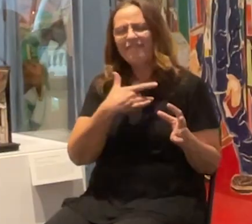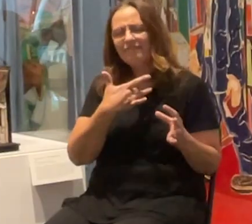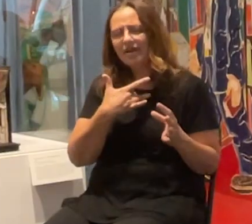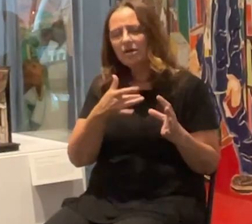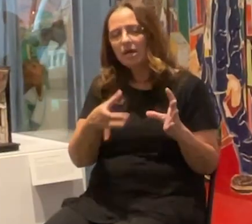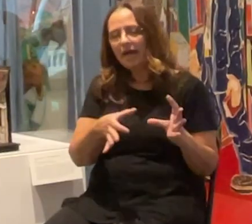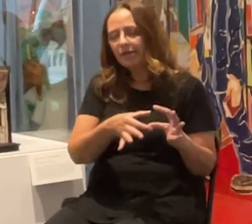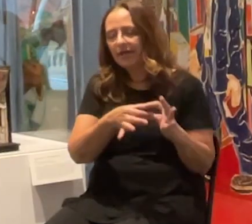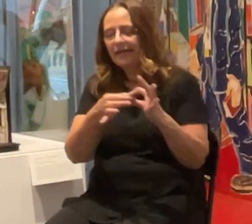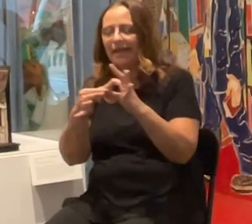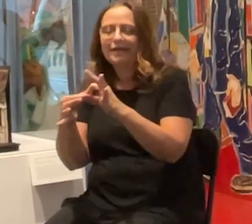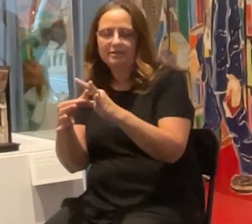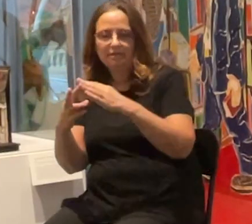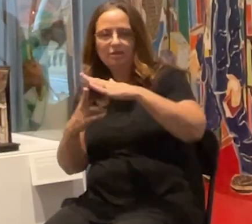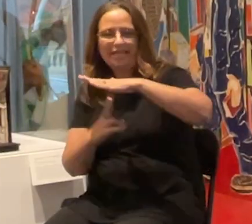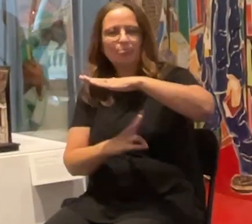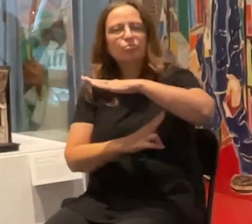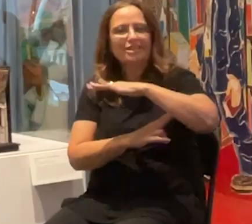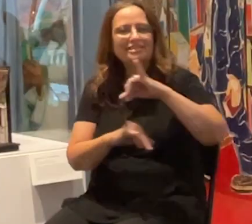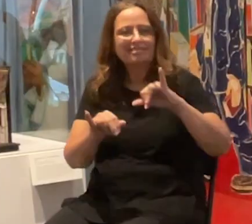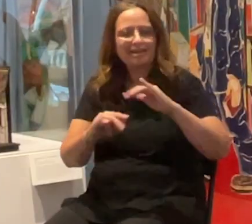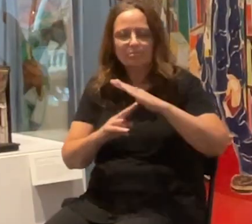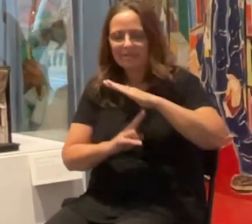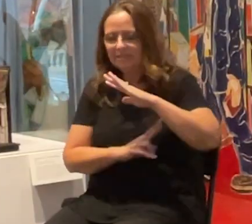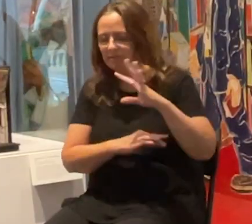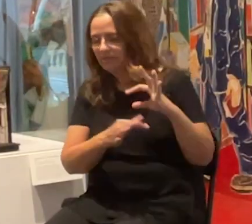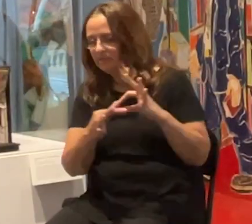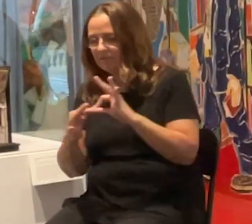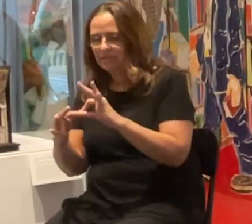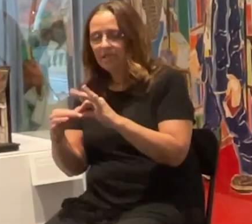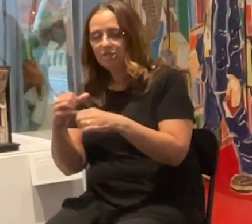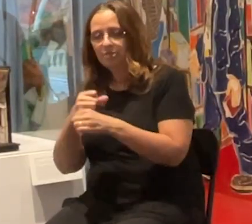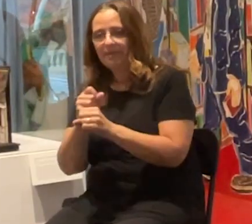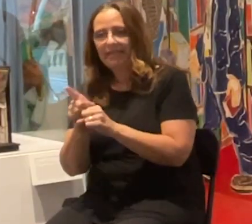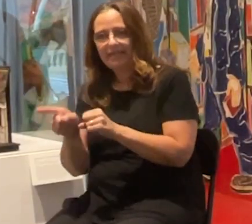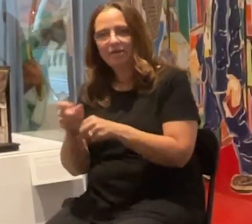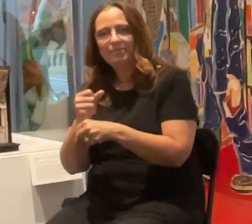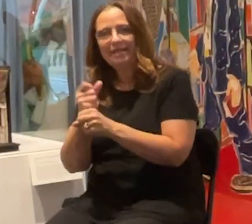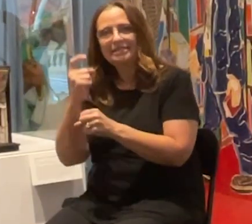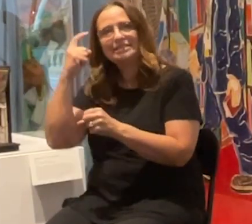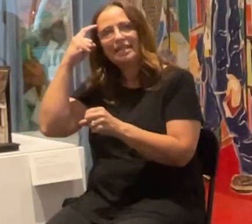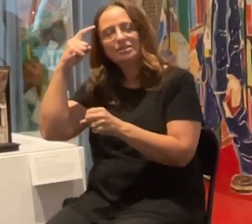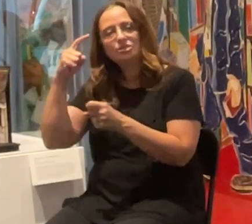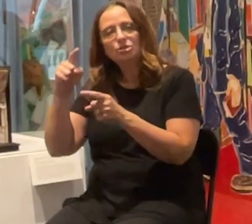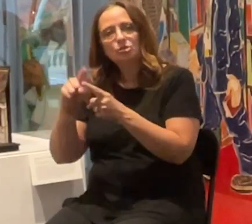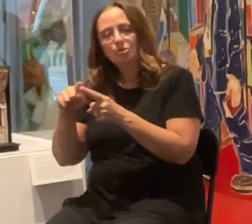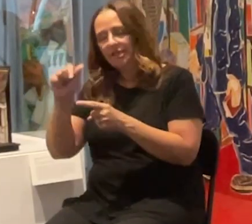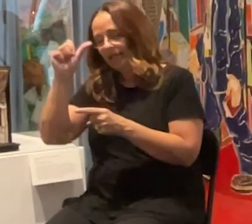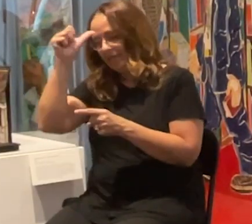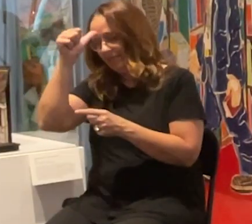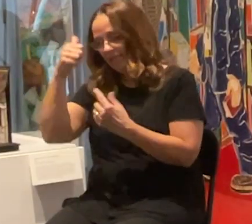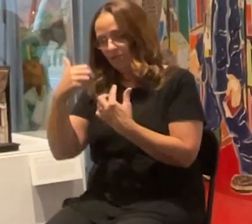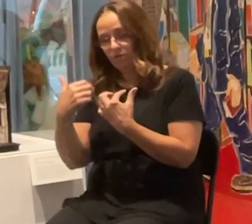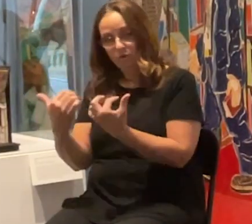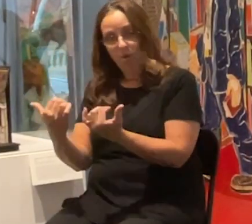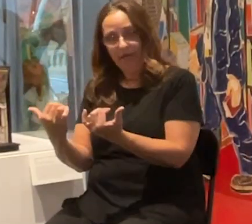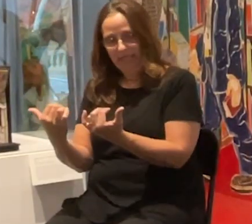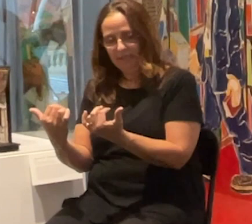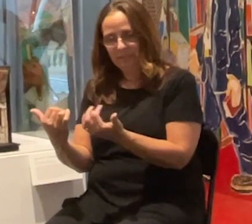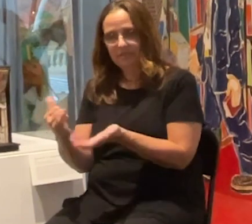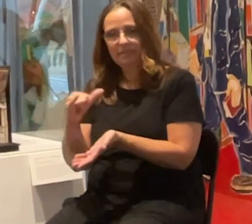that I could do there that would be readable and make sense to an Indian audience. And so likewise, that was a kind